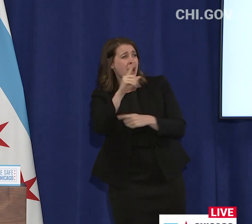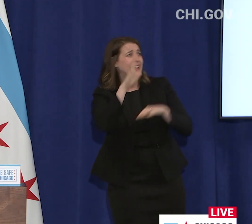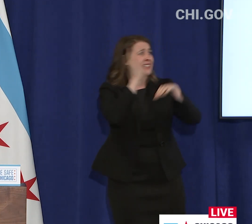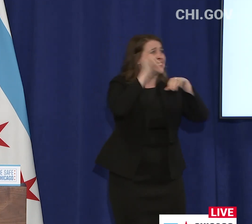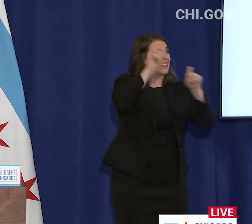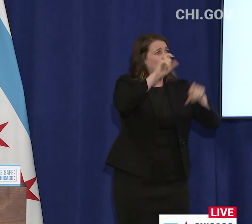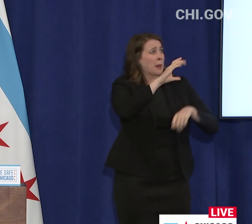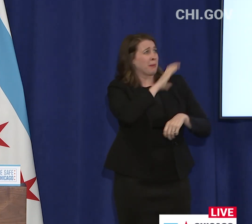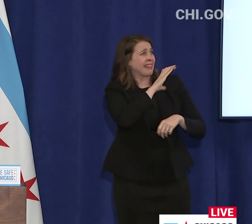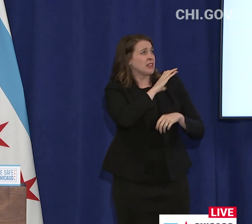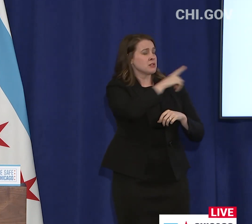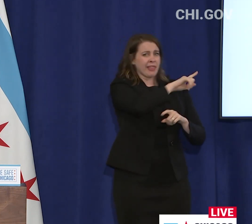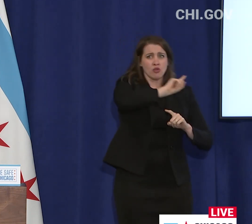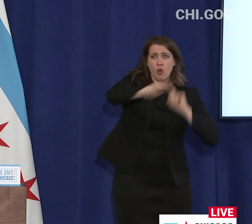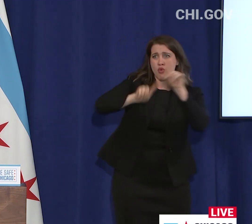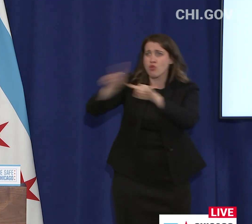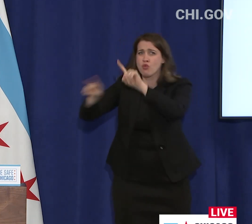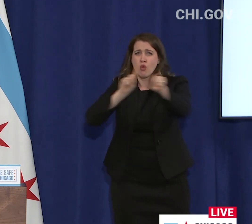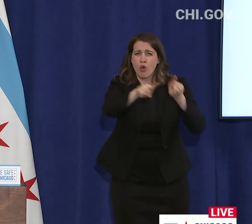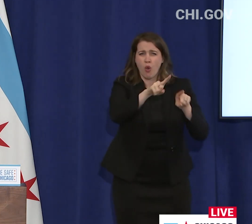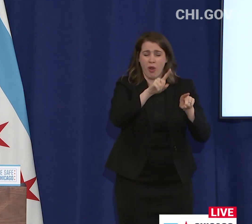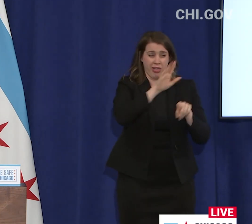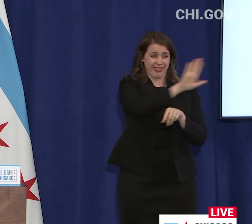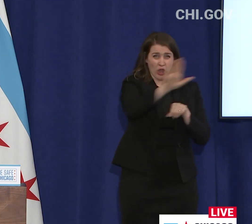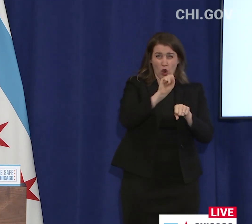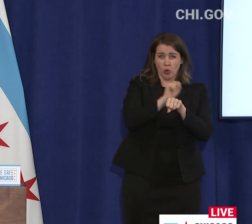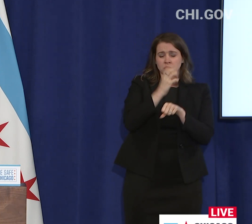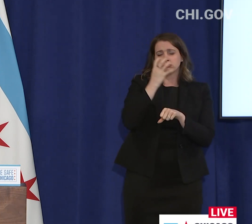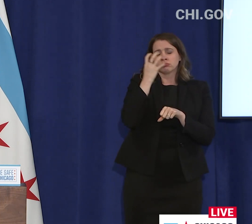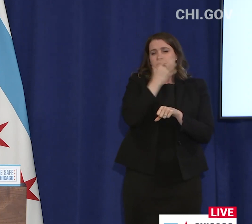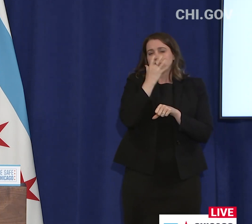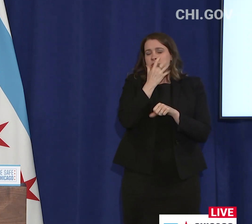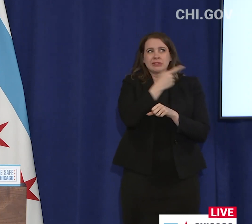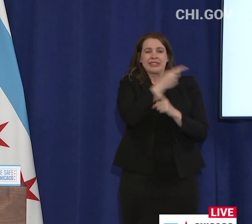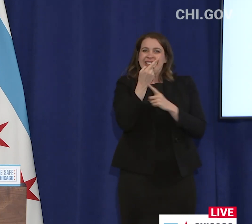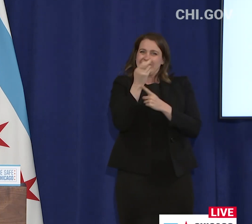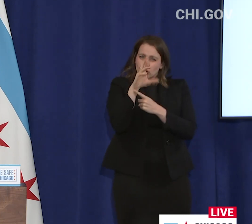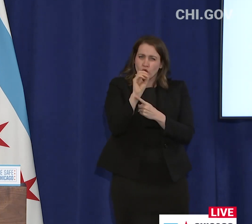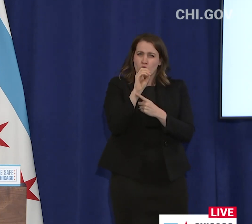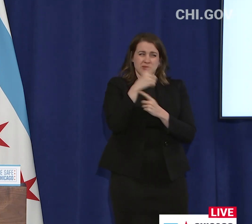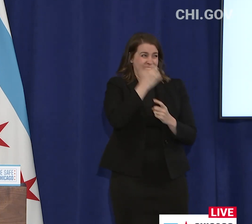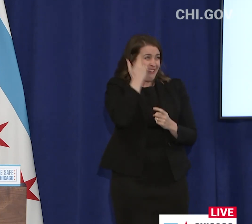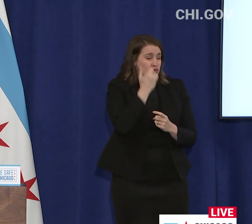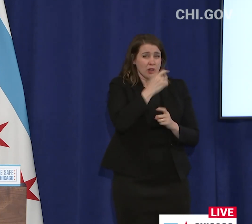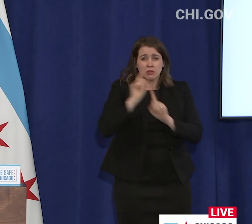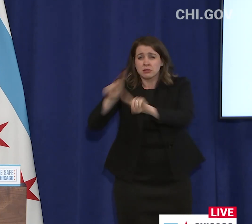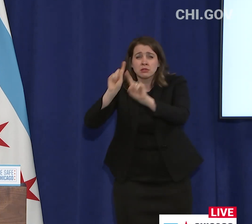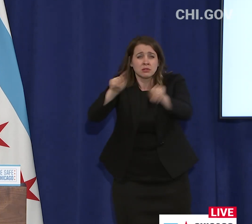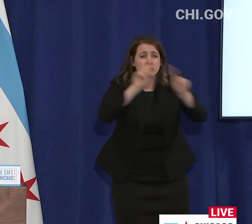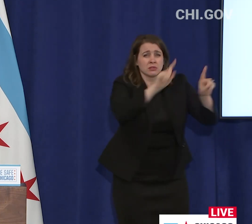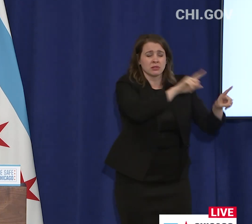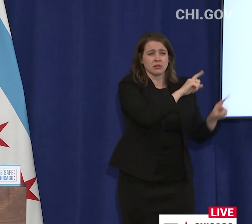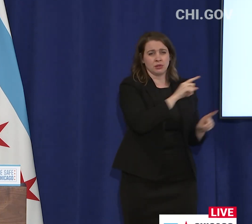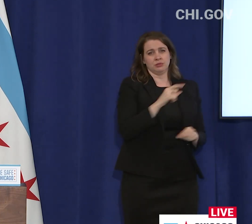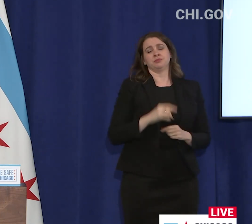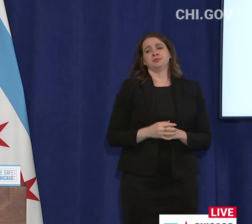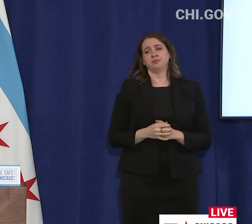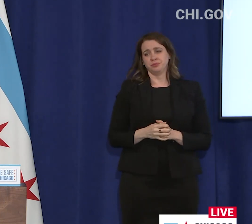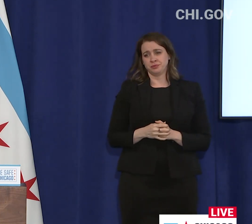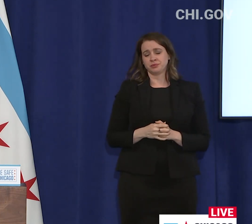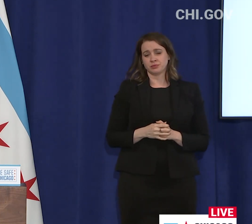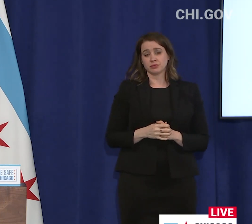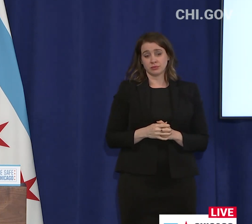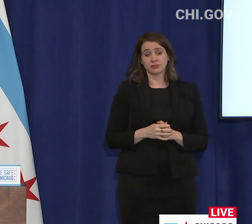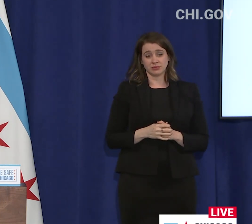doing heroic work daily under the most difficult circumstances perhaps ever. They are adjusting to